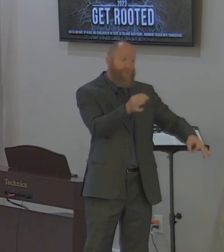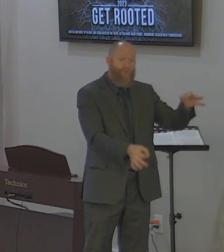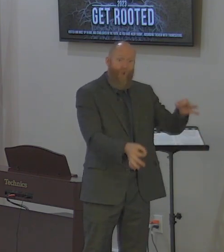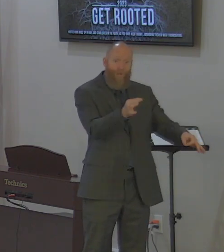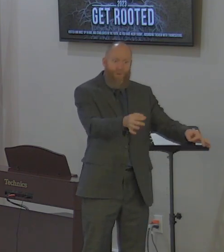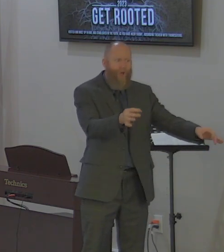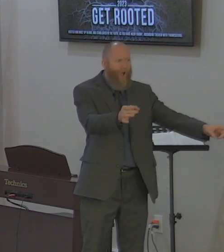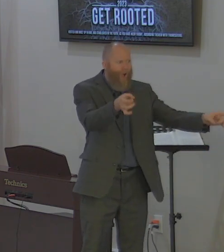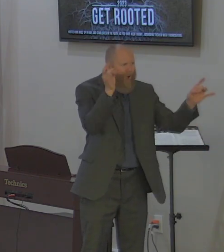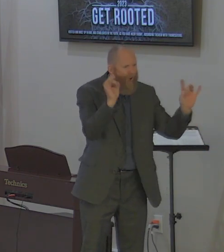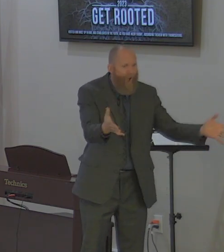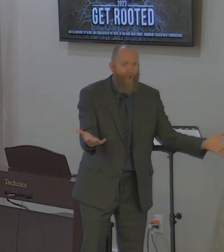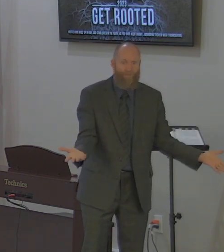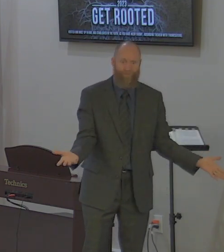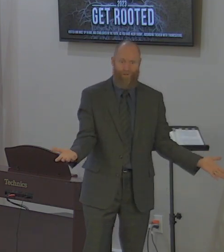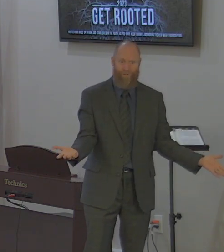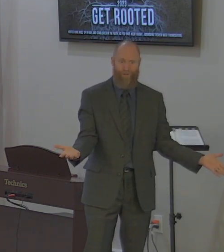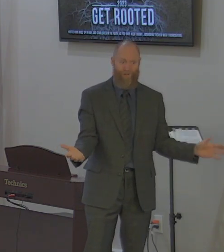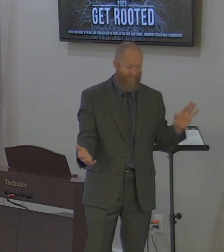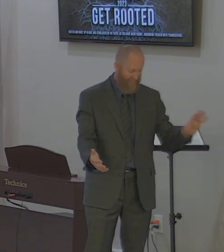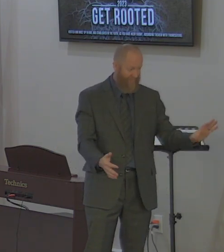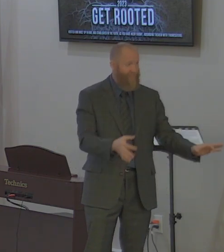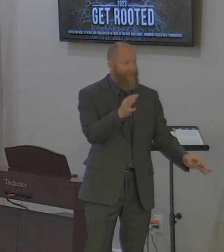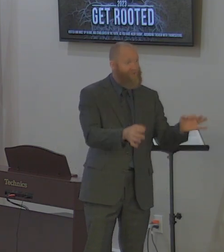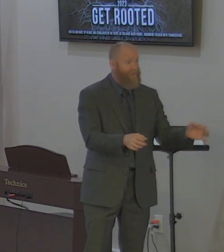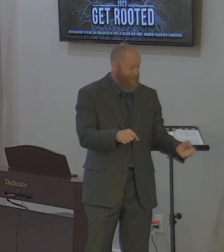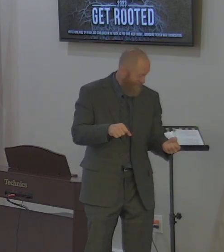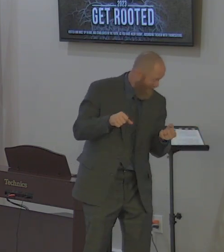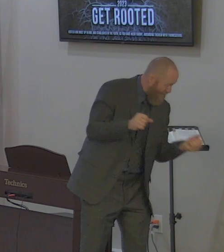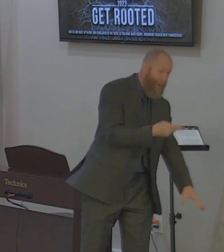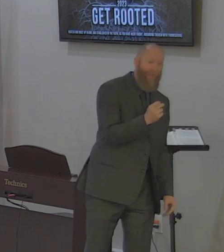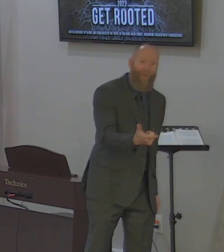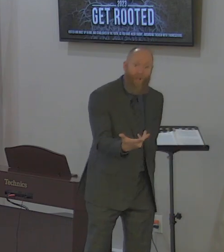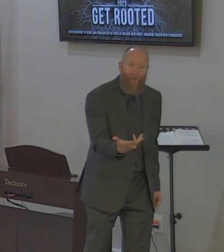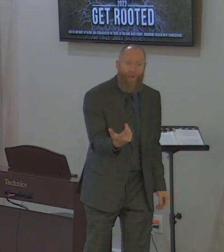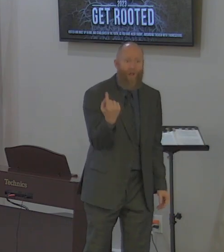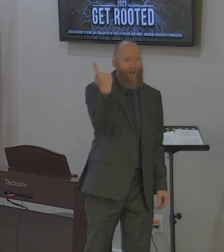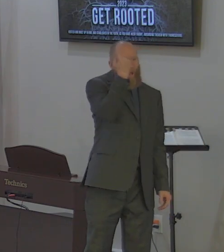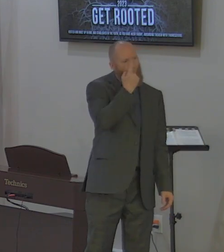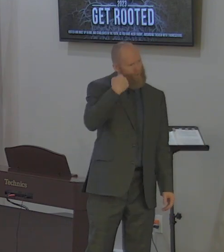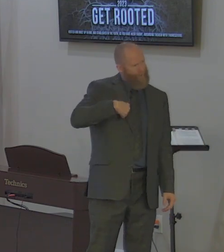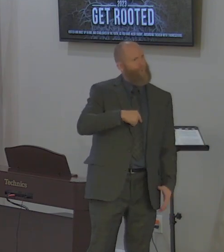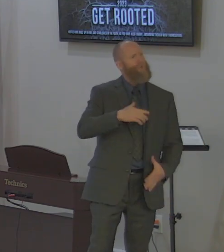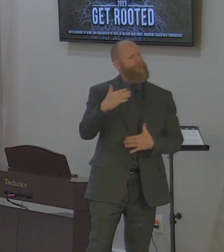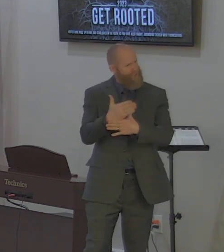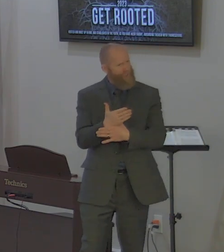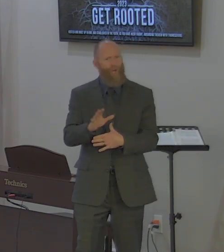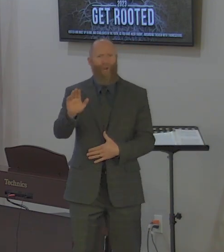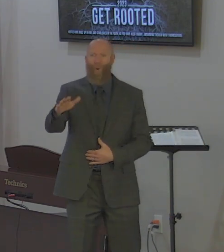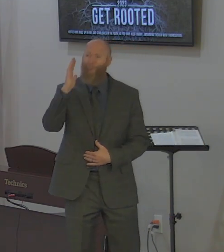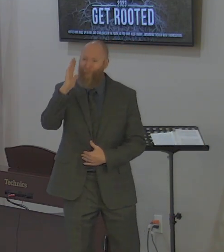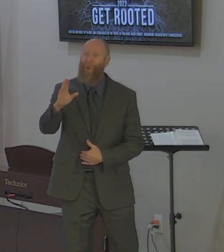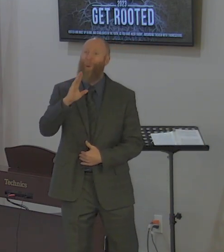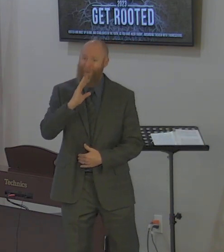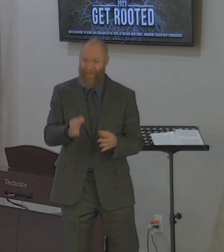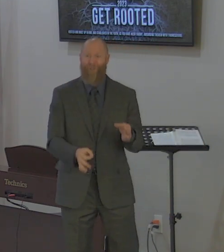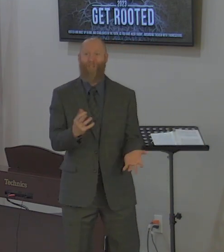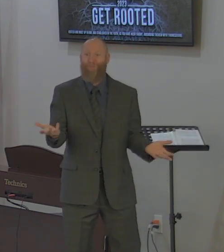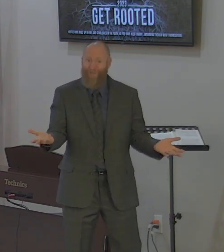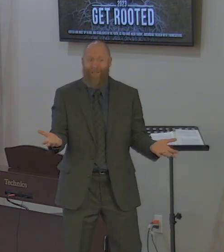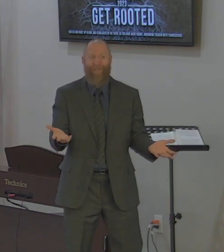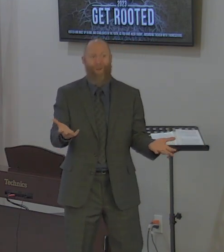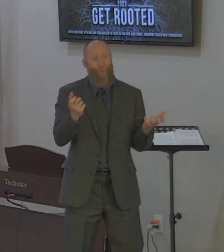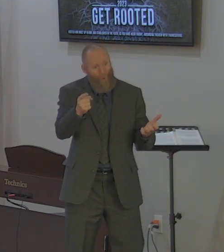Do you tell the lost about God's judgment? Do you tell your family and your friends and your coworkers and your neighbors and